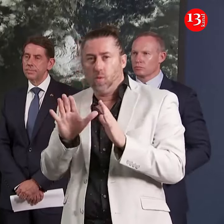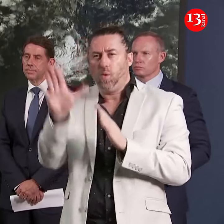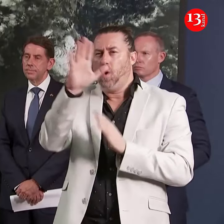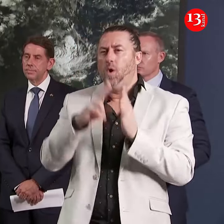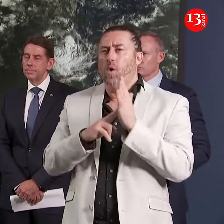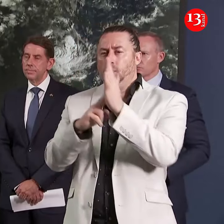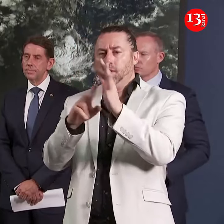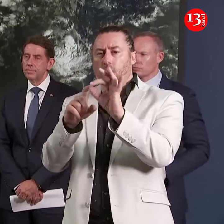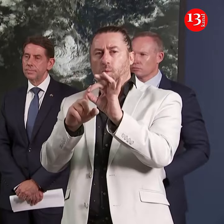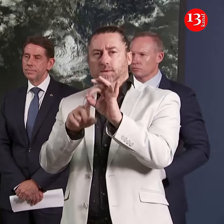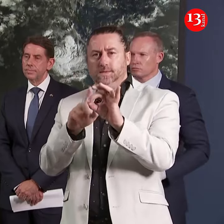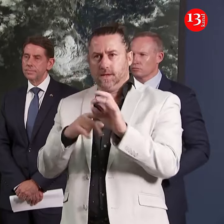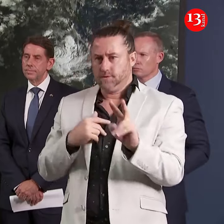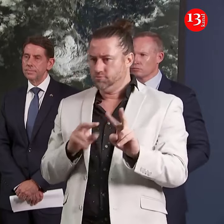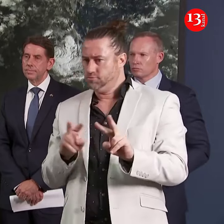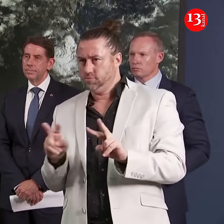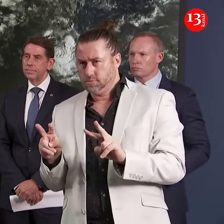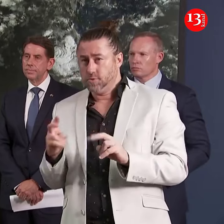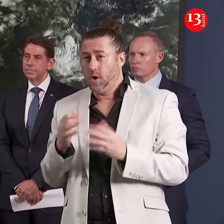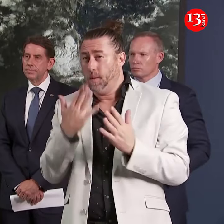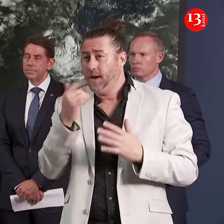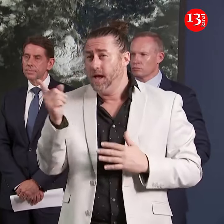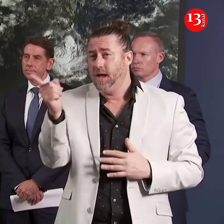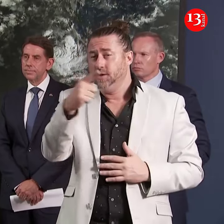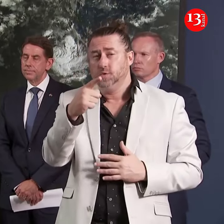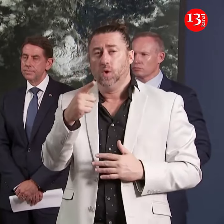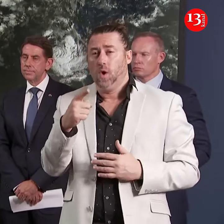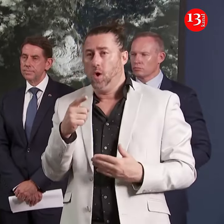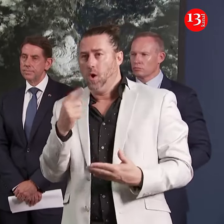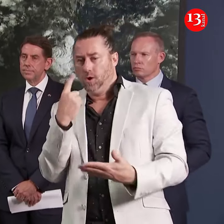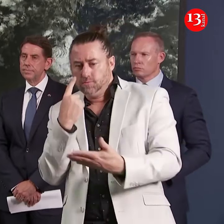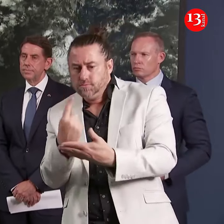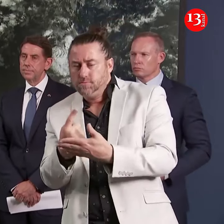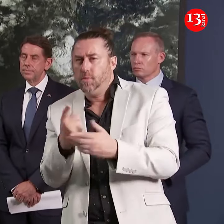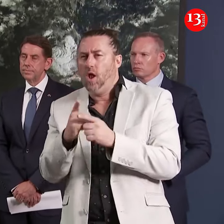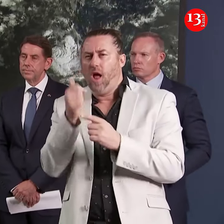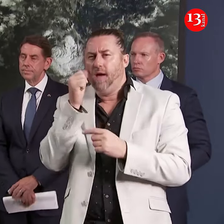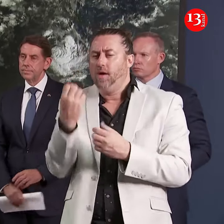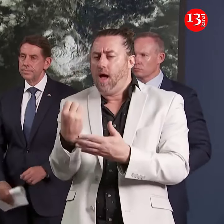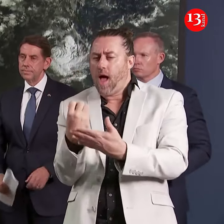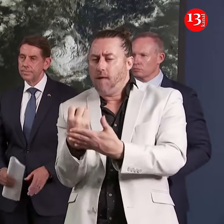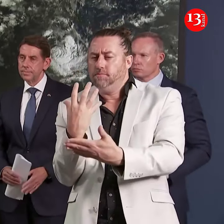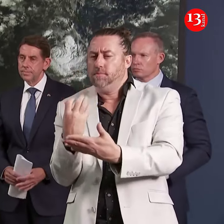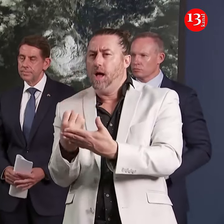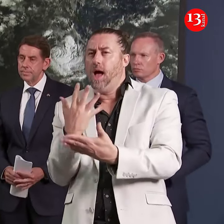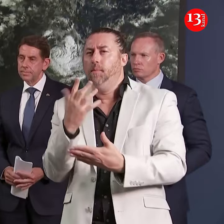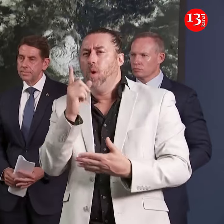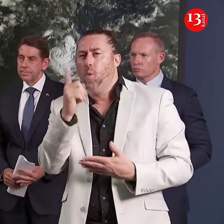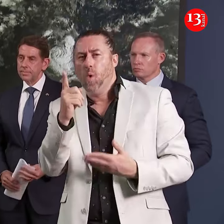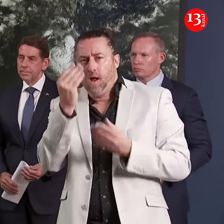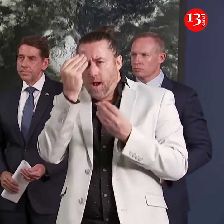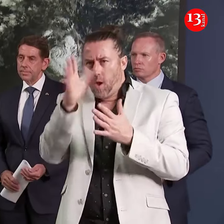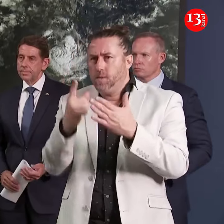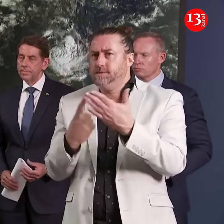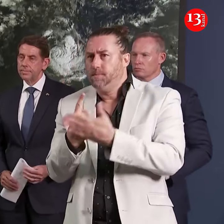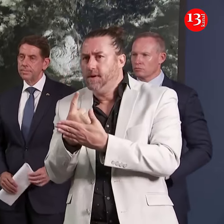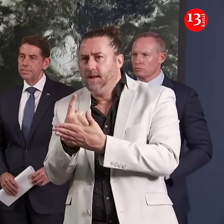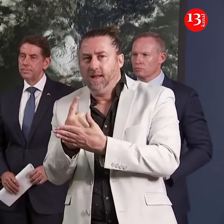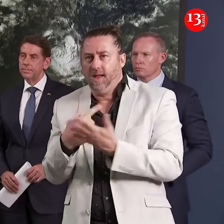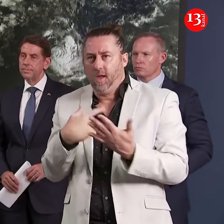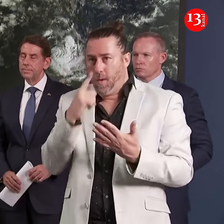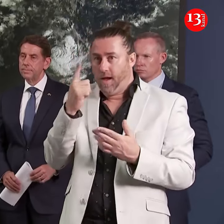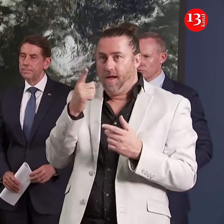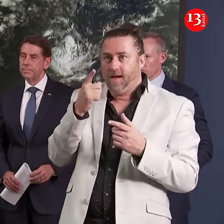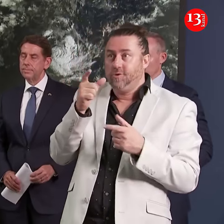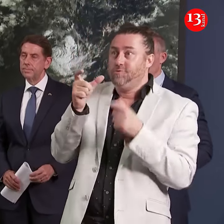So we're really trying to just encourage people today to stay up to date with those warnings, as this is an evolving situation and the rainfall